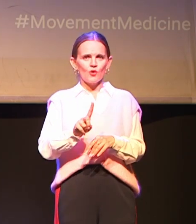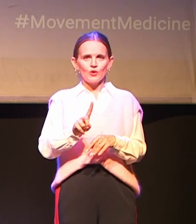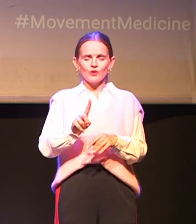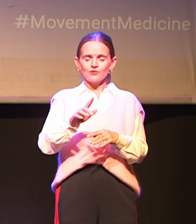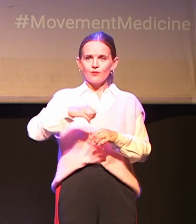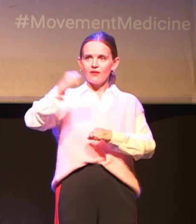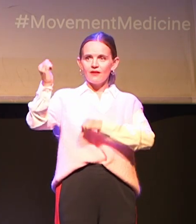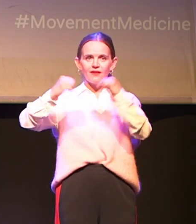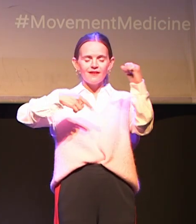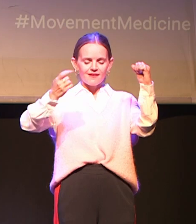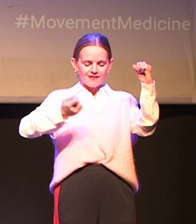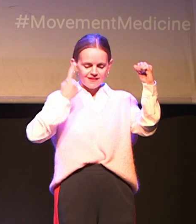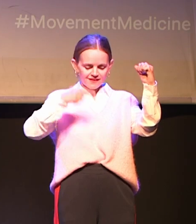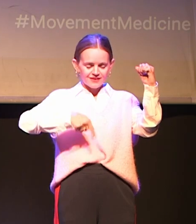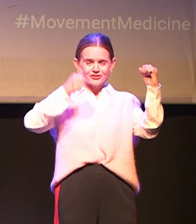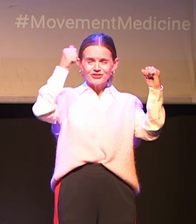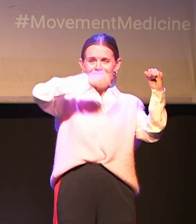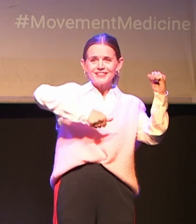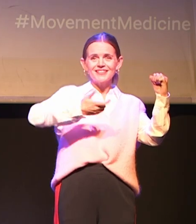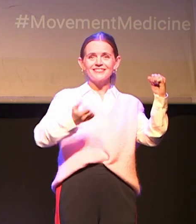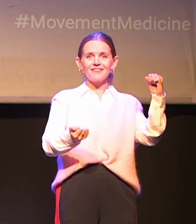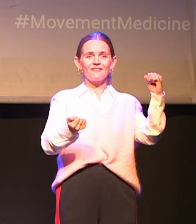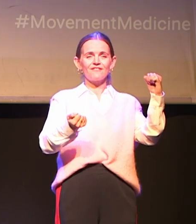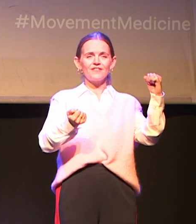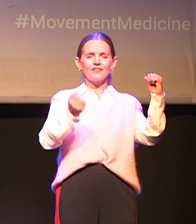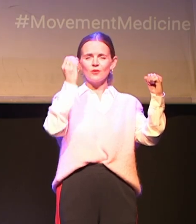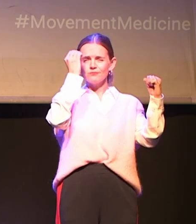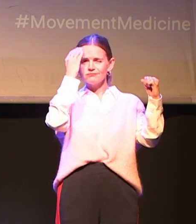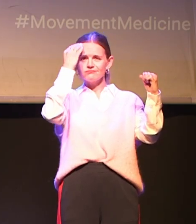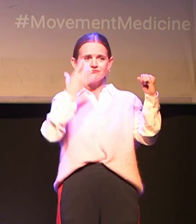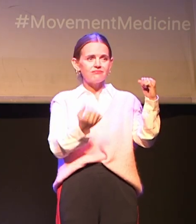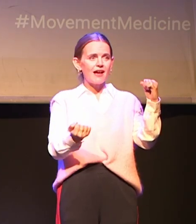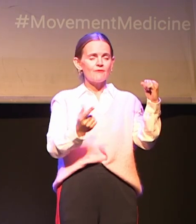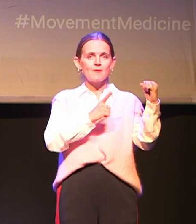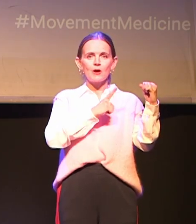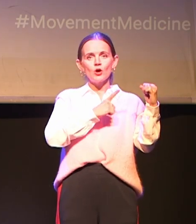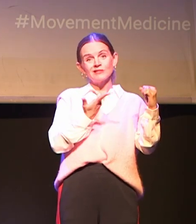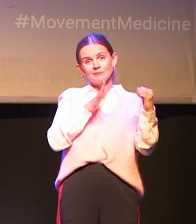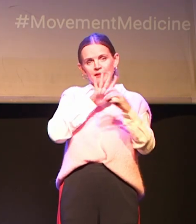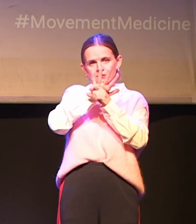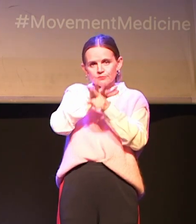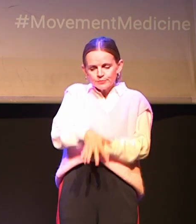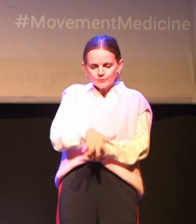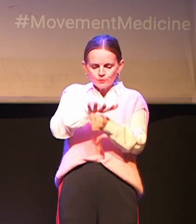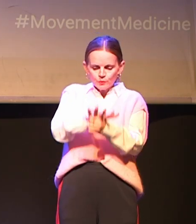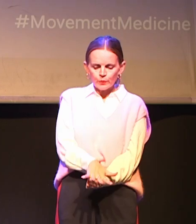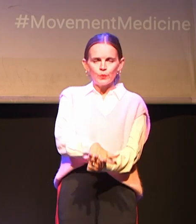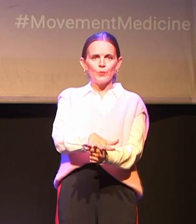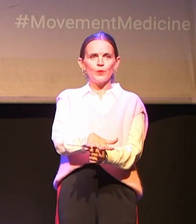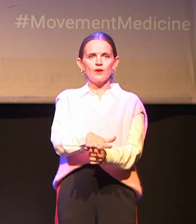genius and wisdom that gets held down and repressed because we're not able to imagine, we're not able to connect, we're not able